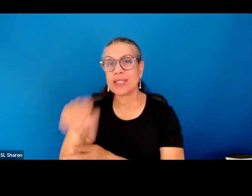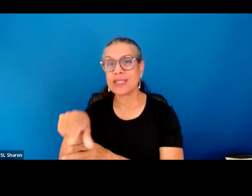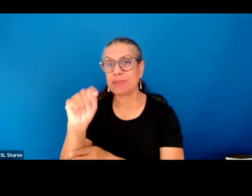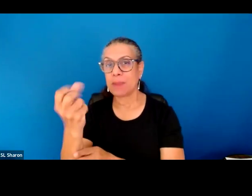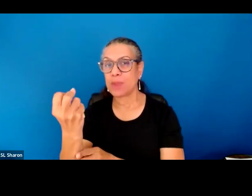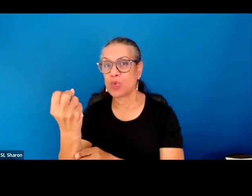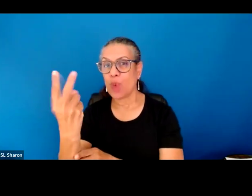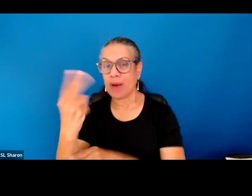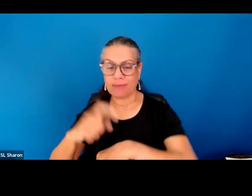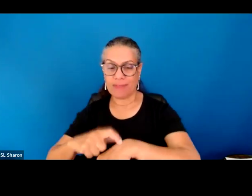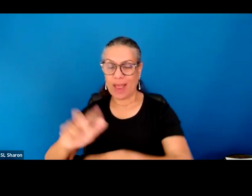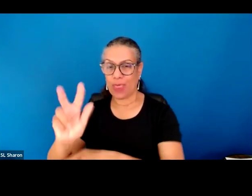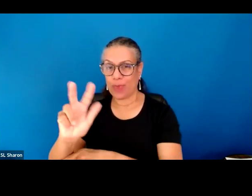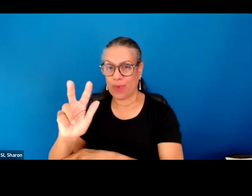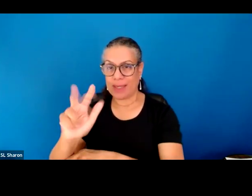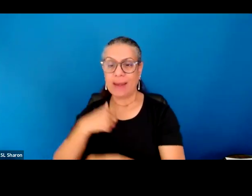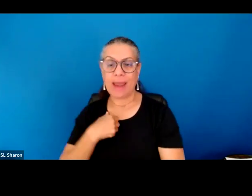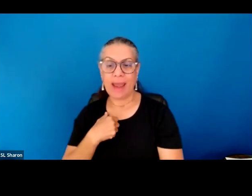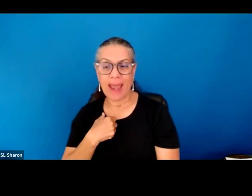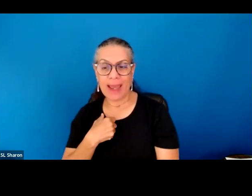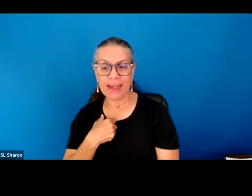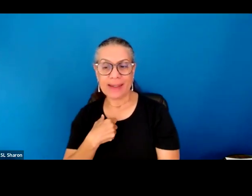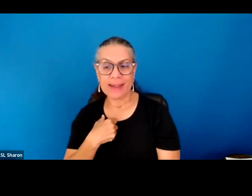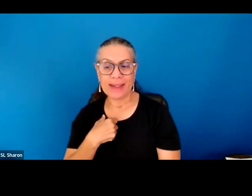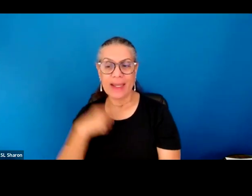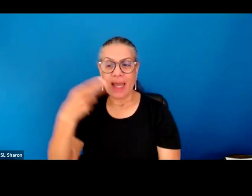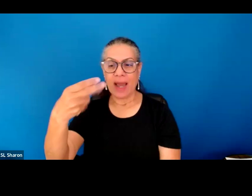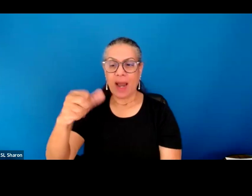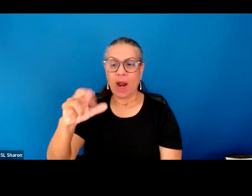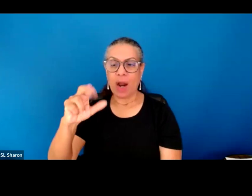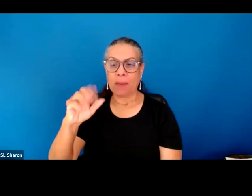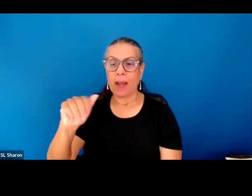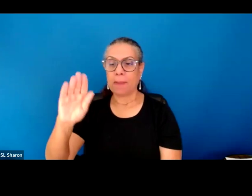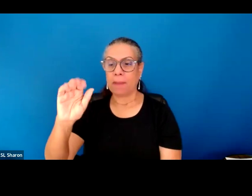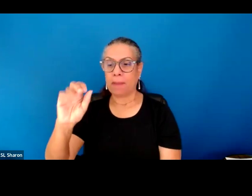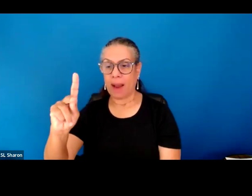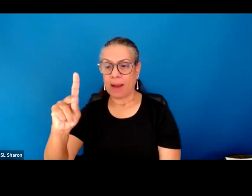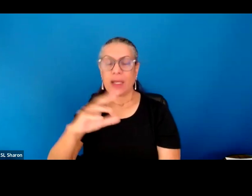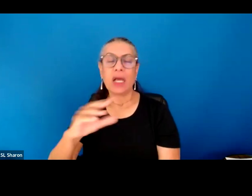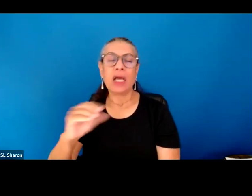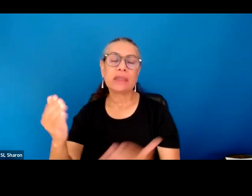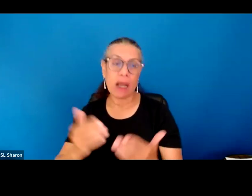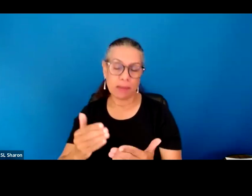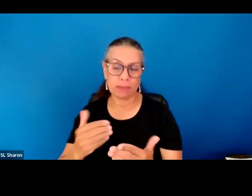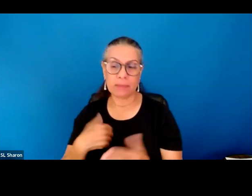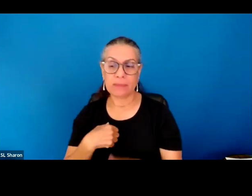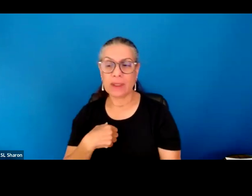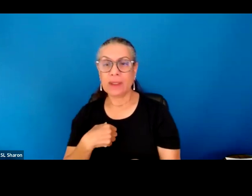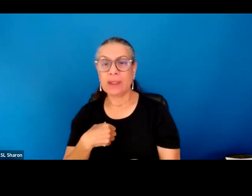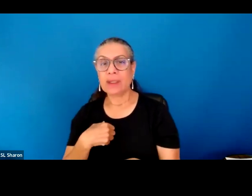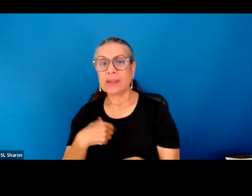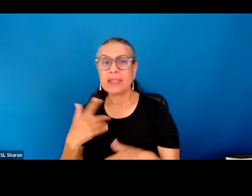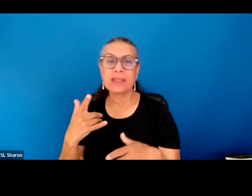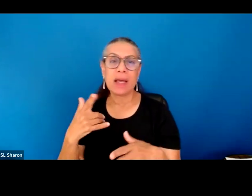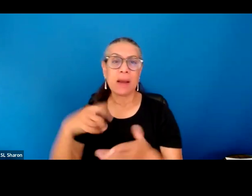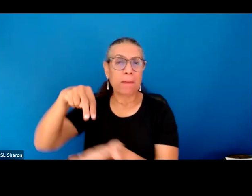3 p.m. at Harambe Park, 390 Blue Hill Ave. Please come out, join OFCA. They'll be there. There's a